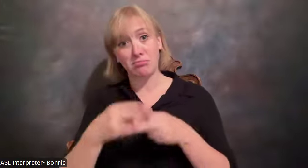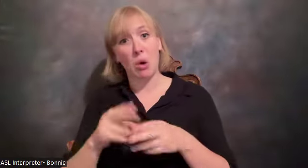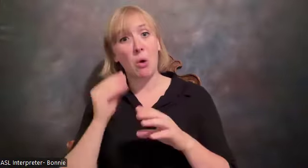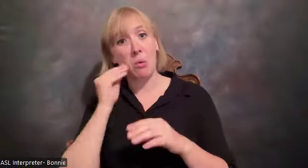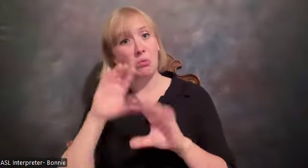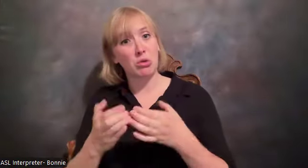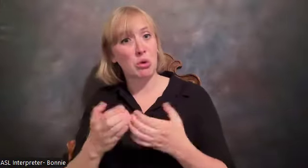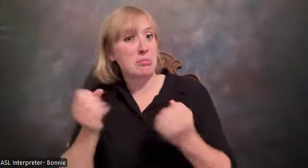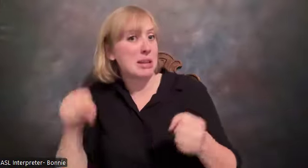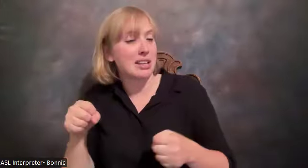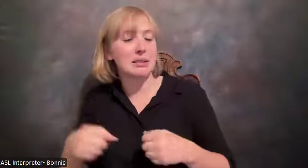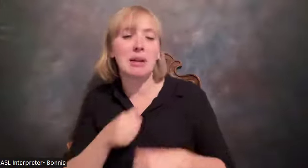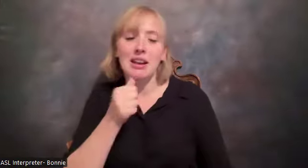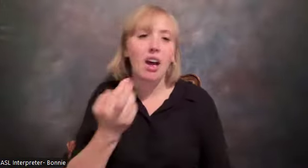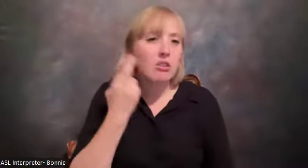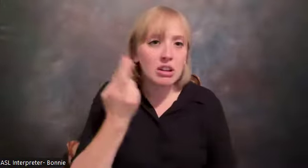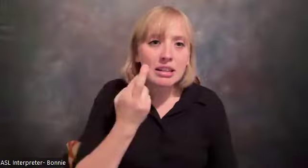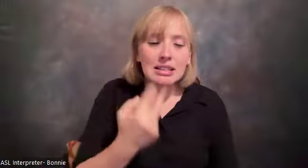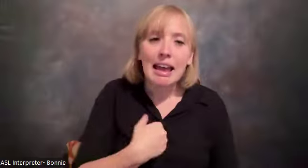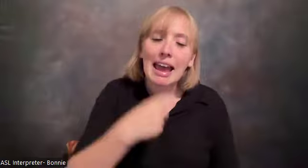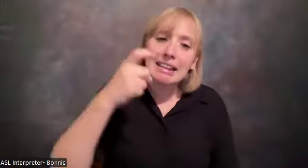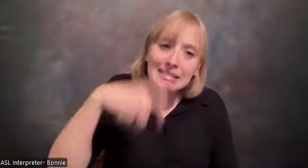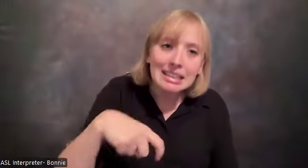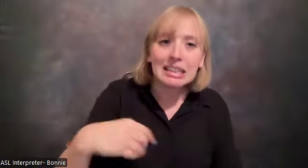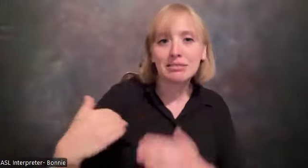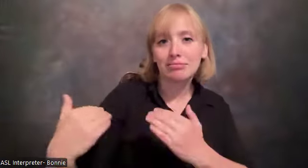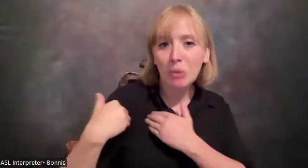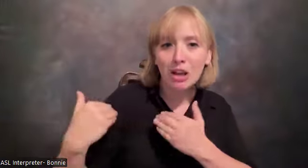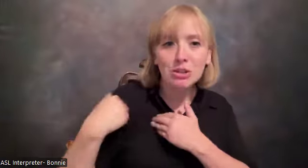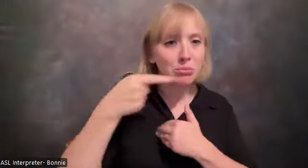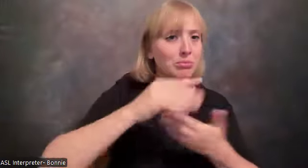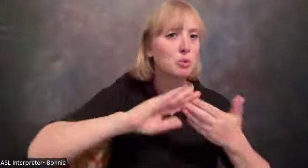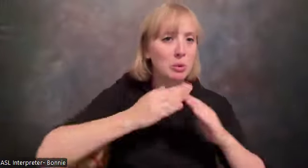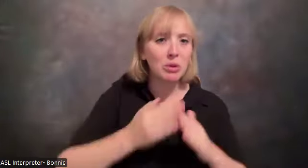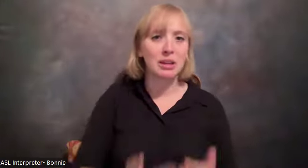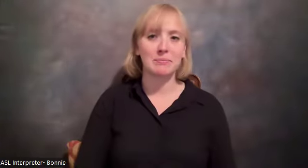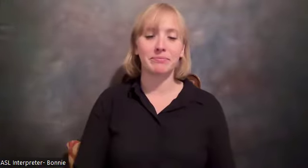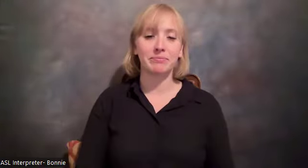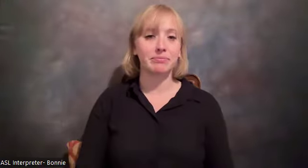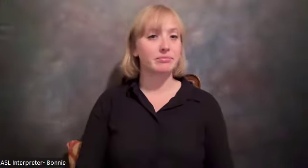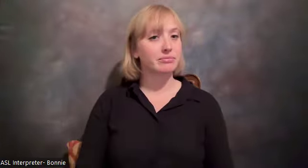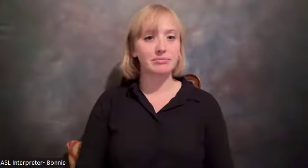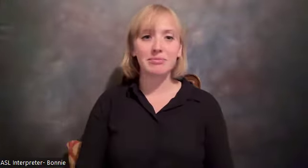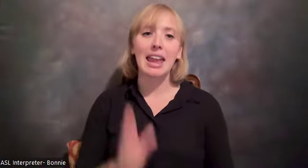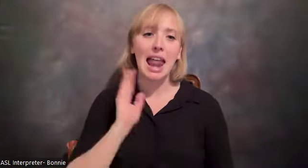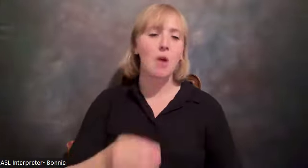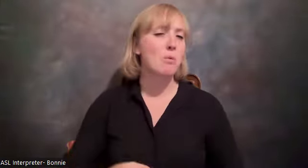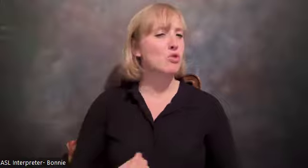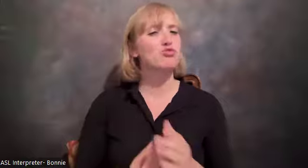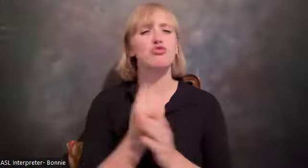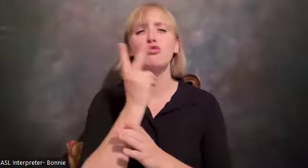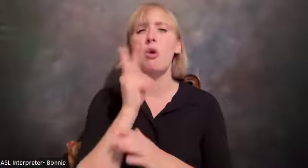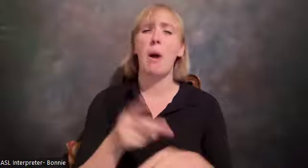But I didn't realize that I really needed to be accountable to a community. And in doing that, I was going to grow up something. I